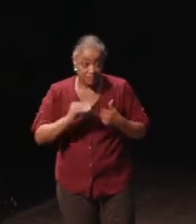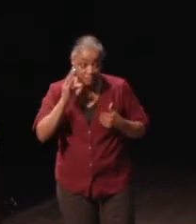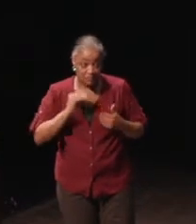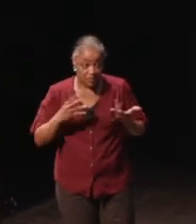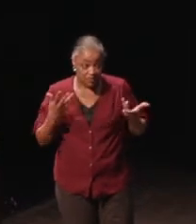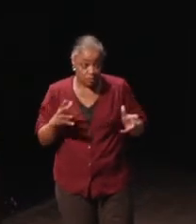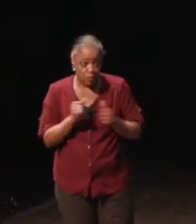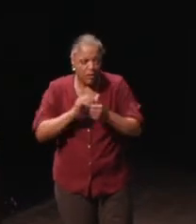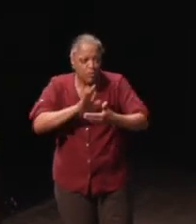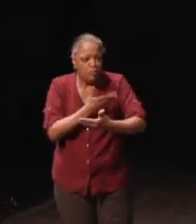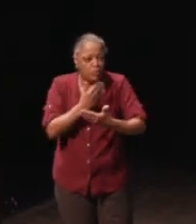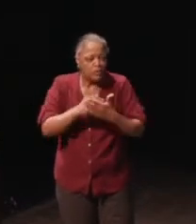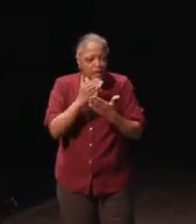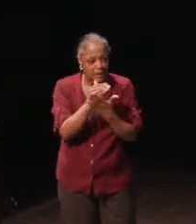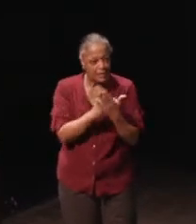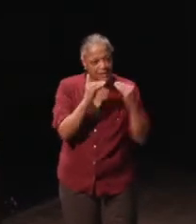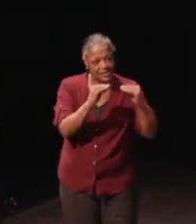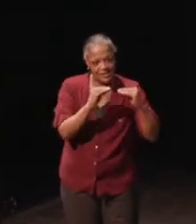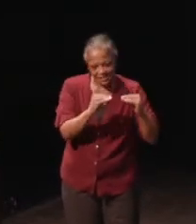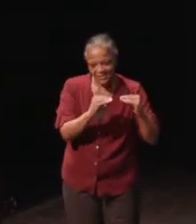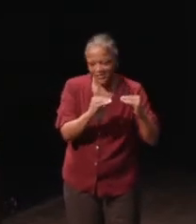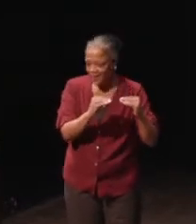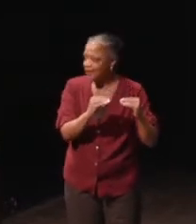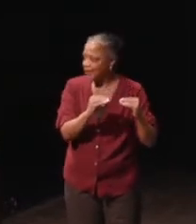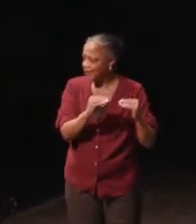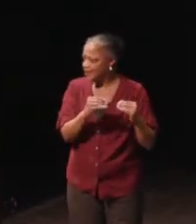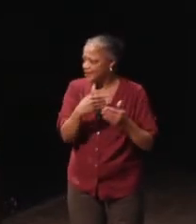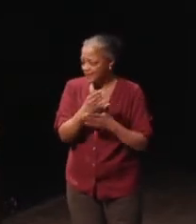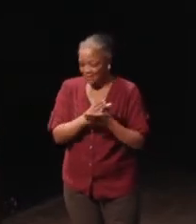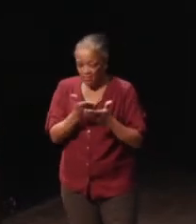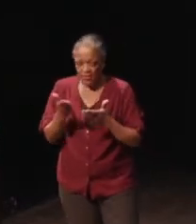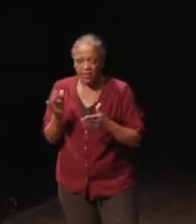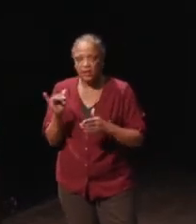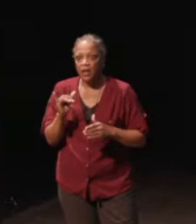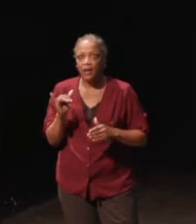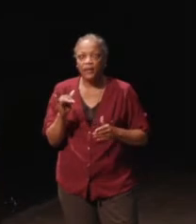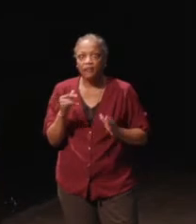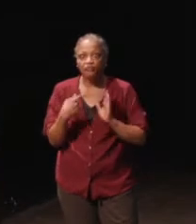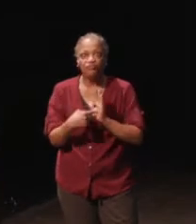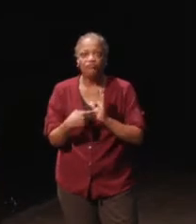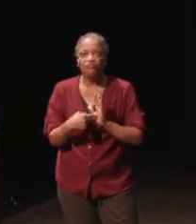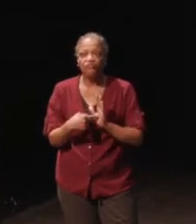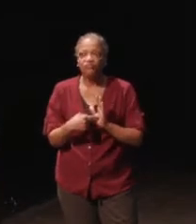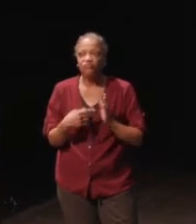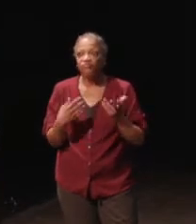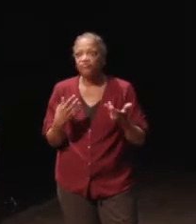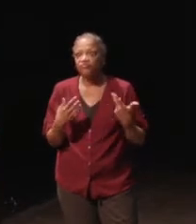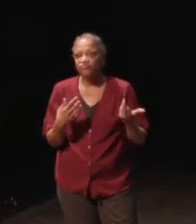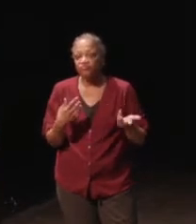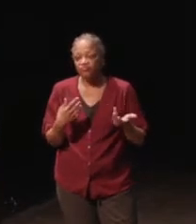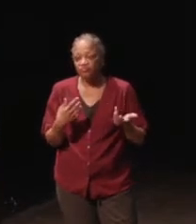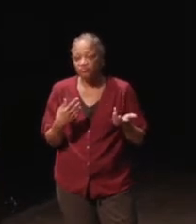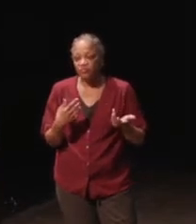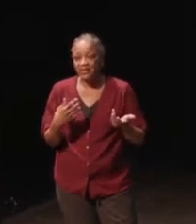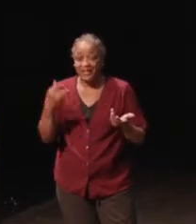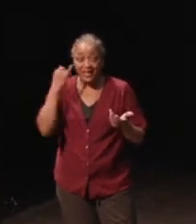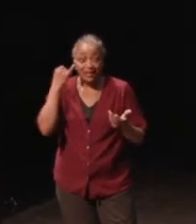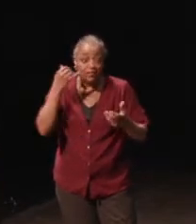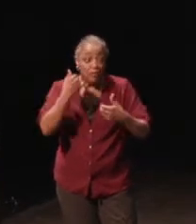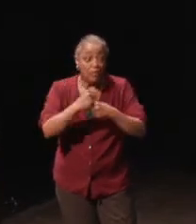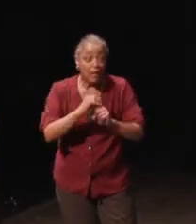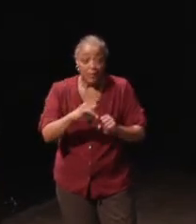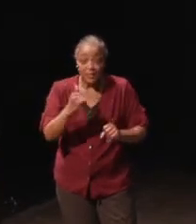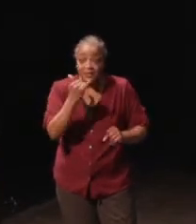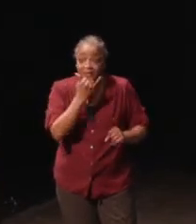experienced with his music lessons, that some of the things like, that if you make a